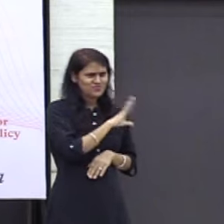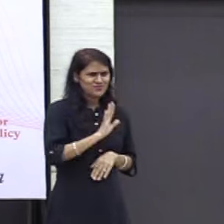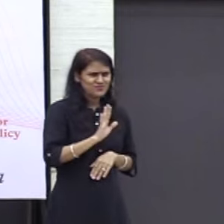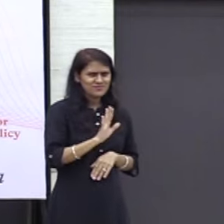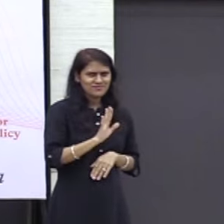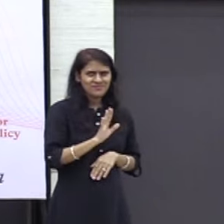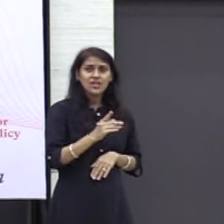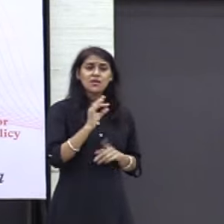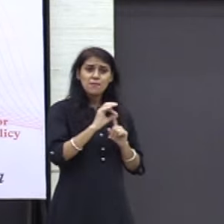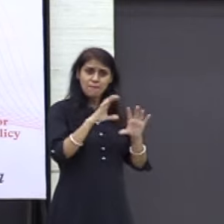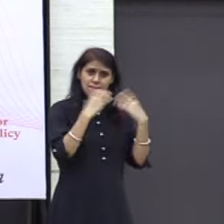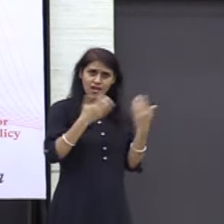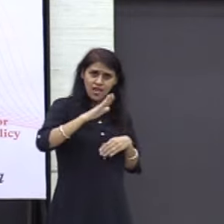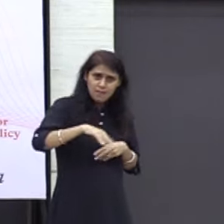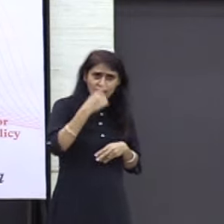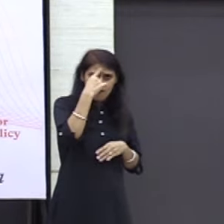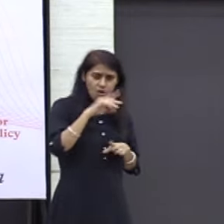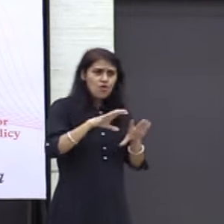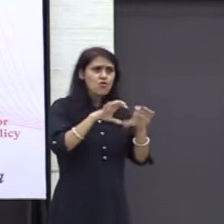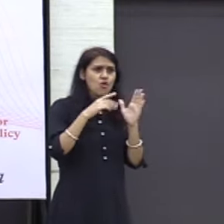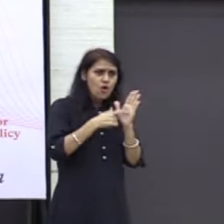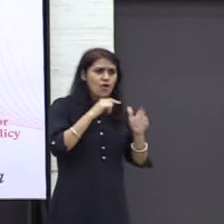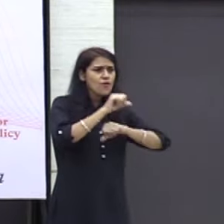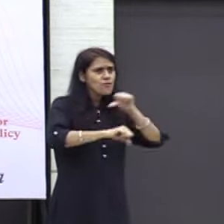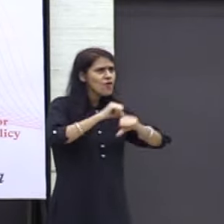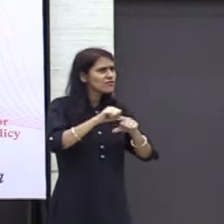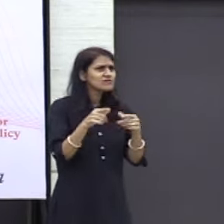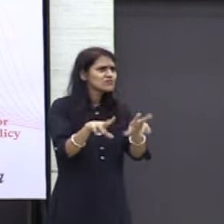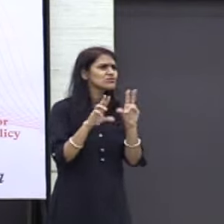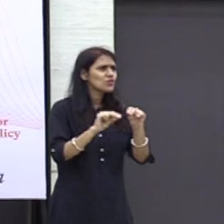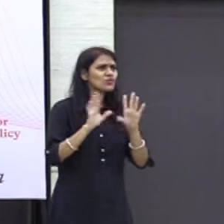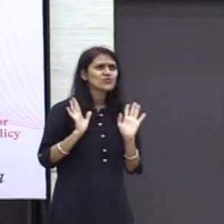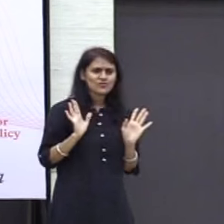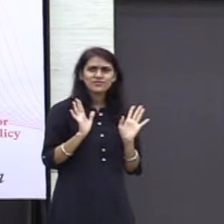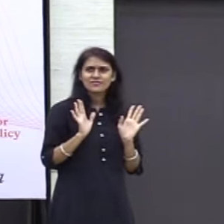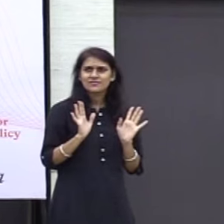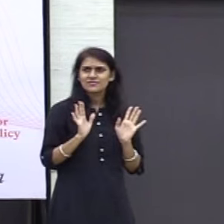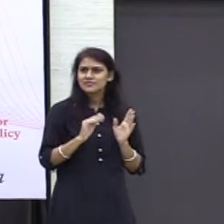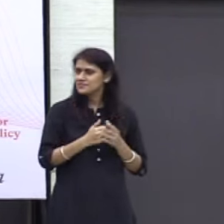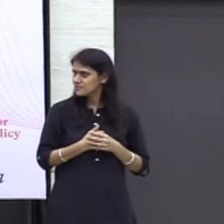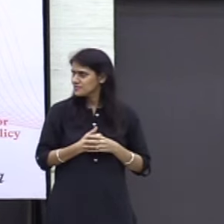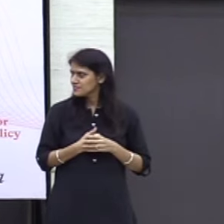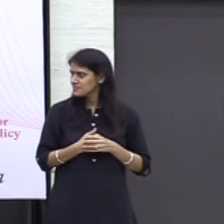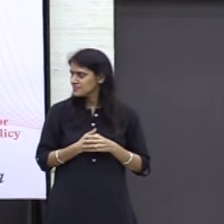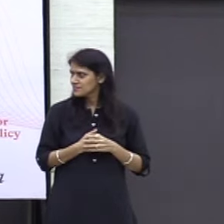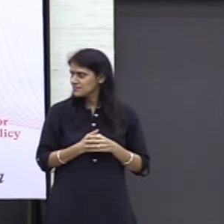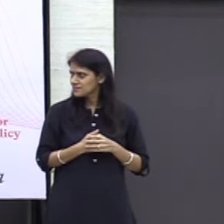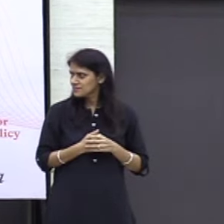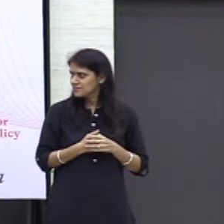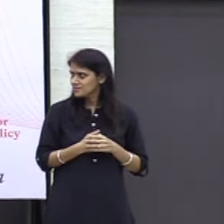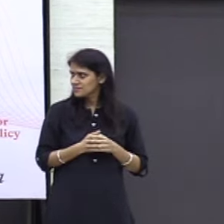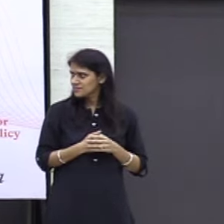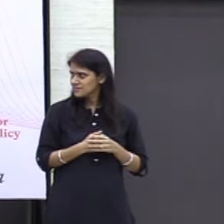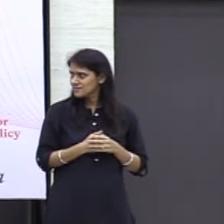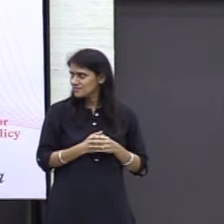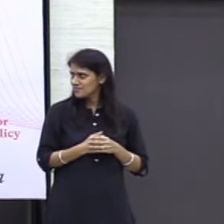Parliament is not concerned with the constitutionality of legislation. You must understand. If I may say, neither are the people most of the time.